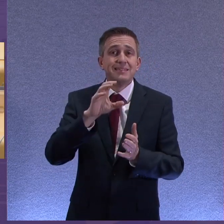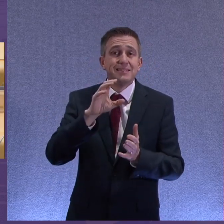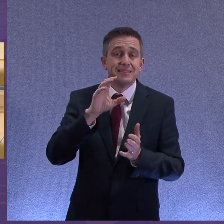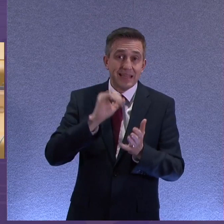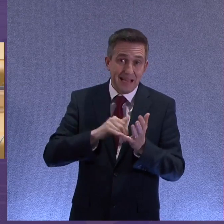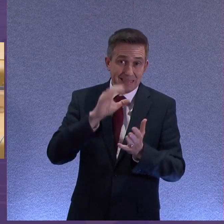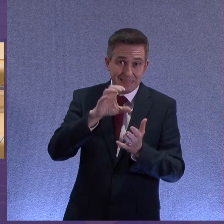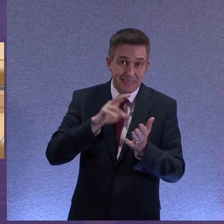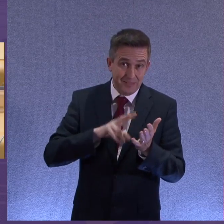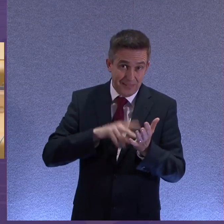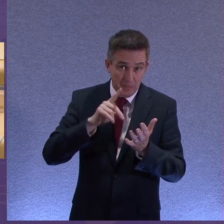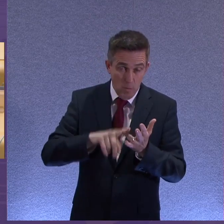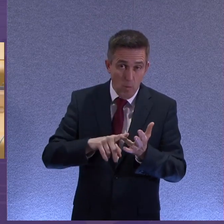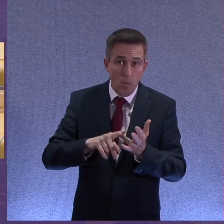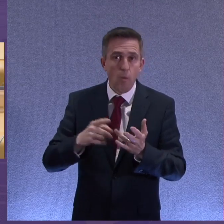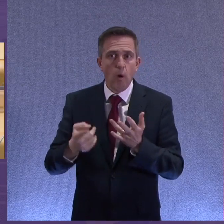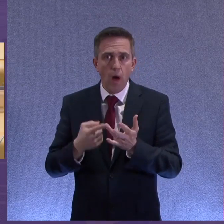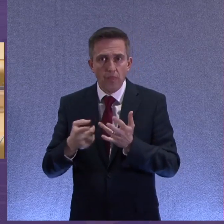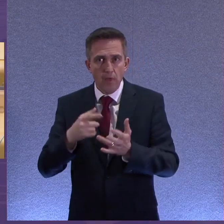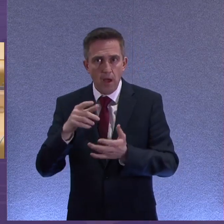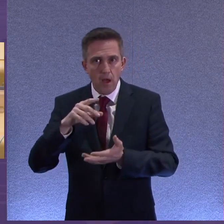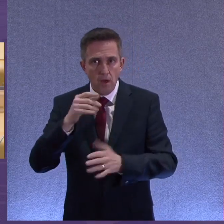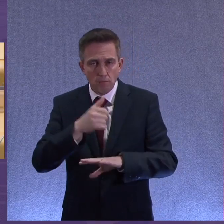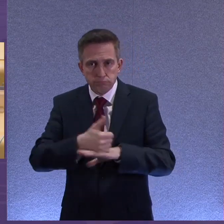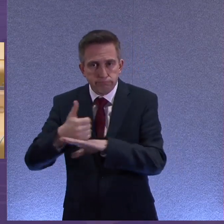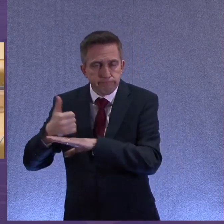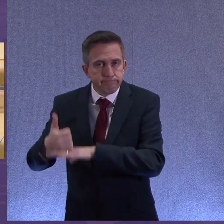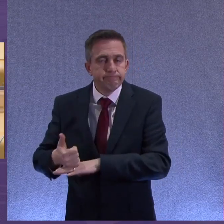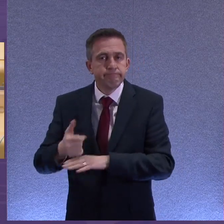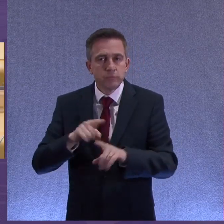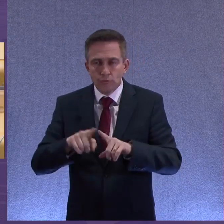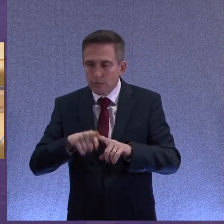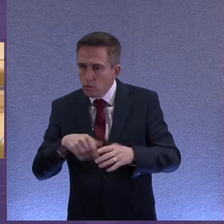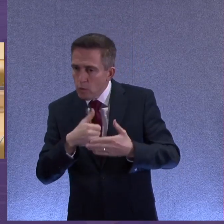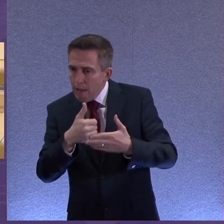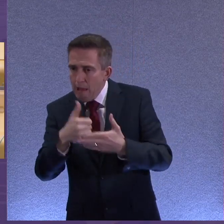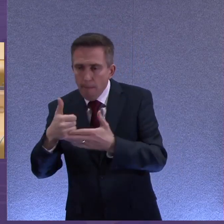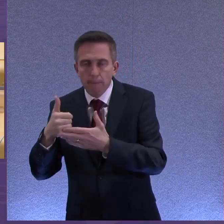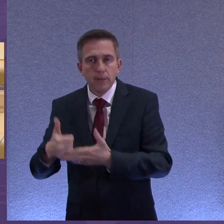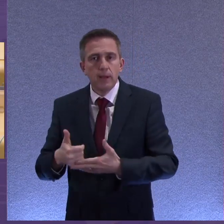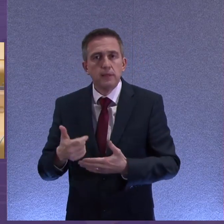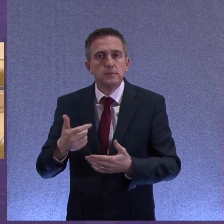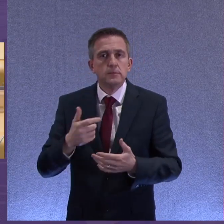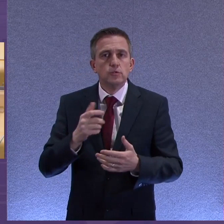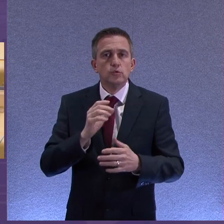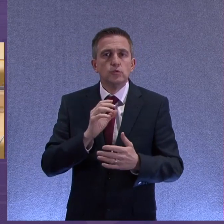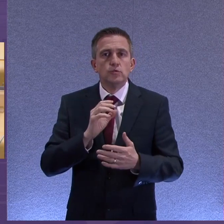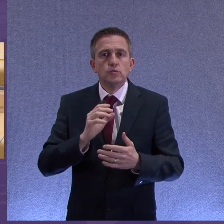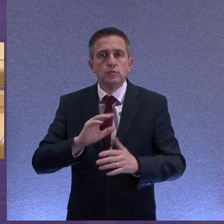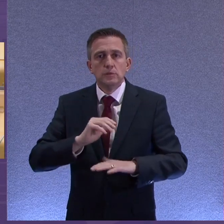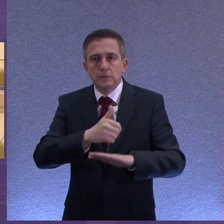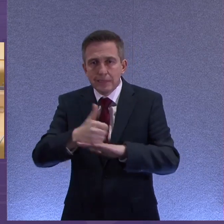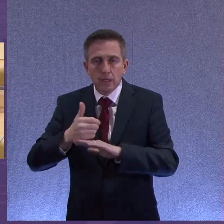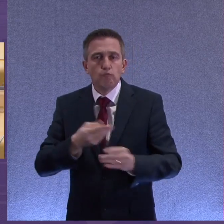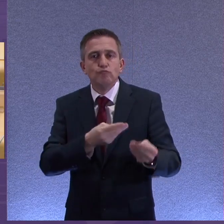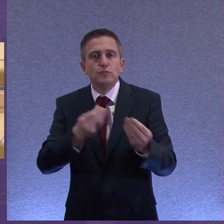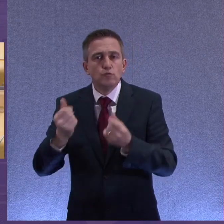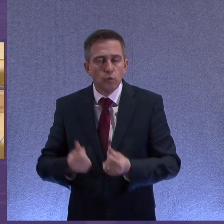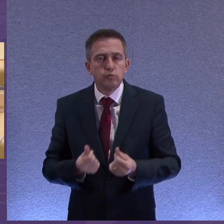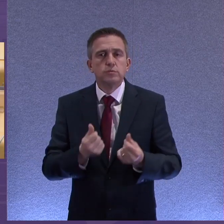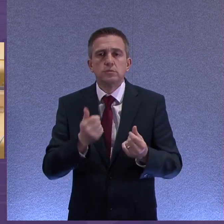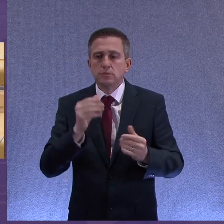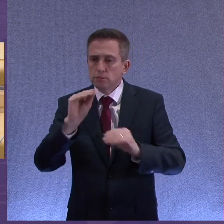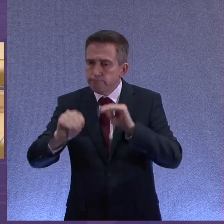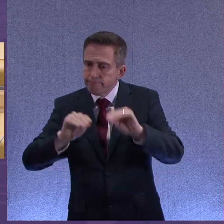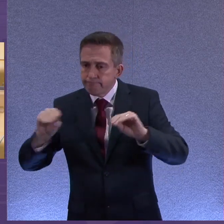Foundation, Hunter Foundation, a number of organisations like that, to ensure that we get the resources in the right places as quickly as we can to support the need